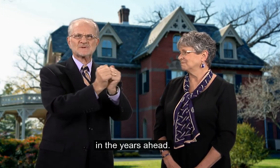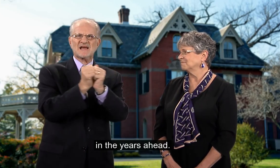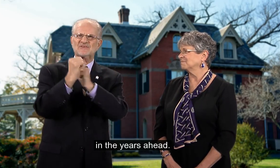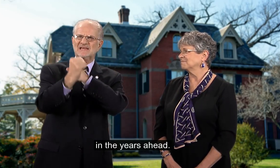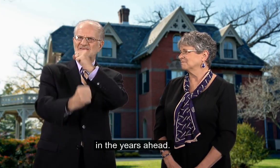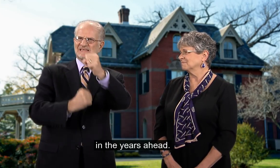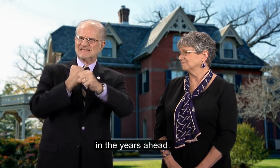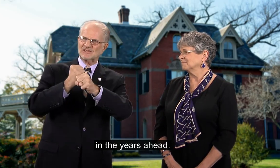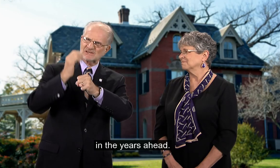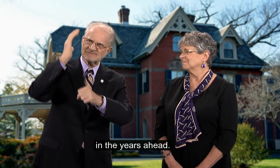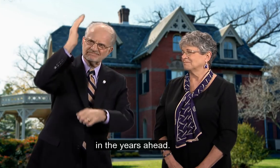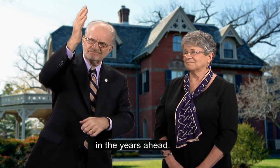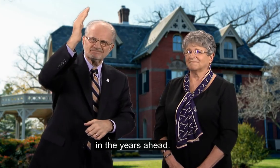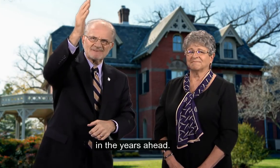in the years ahead.